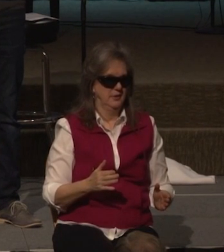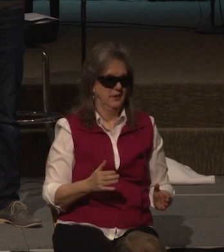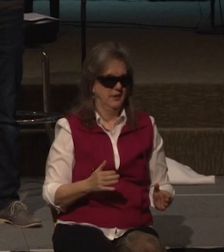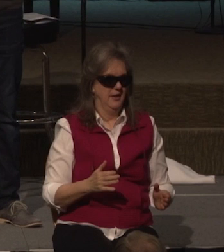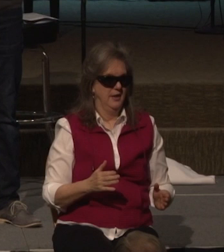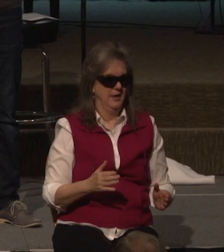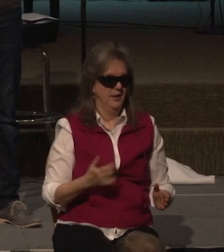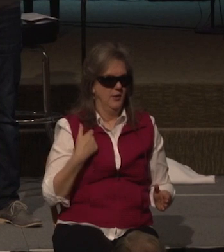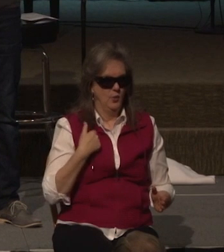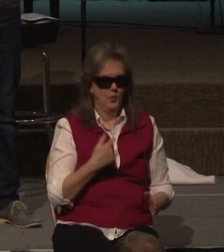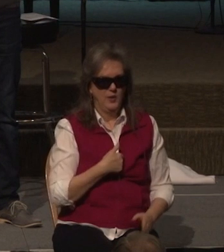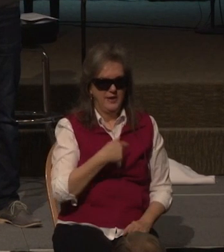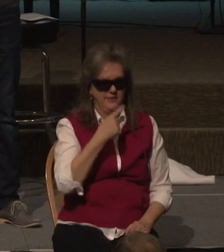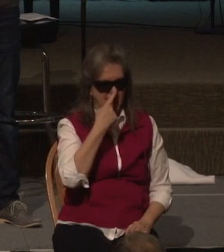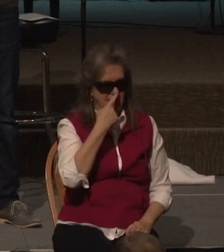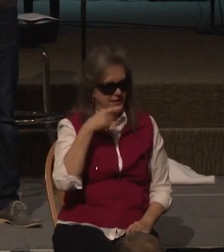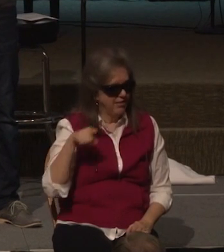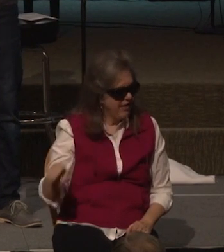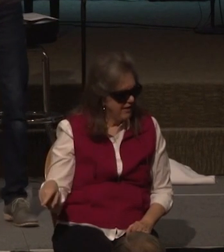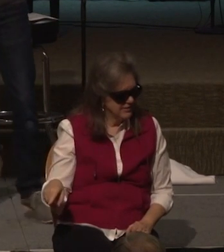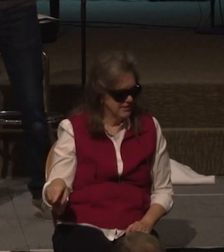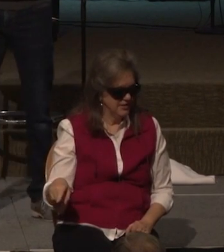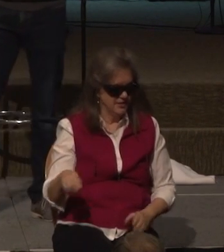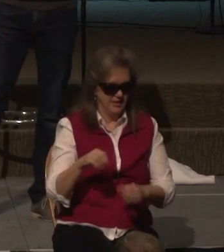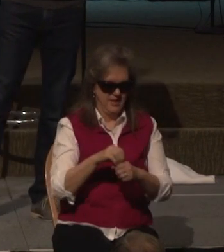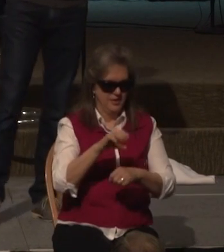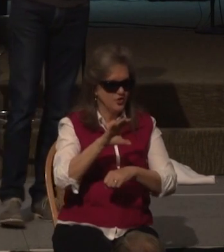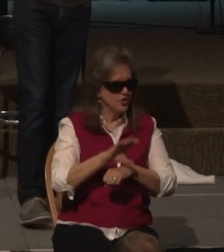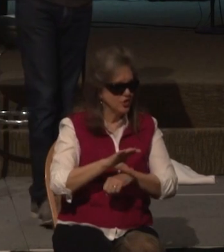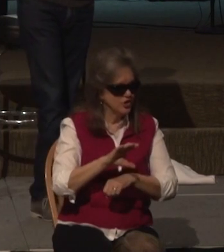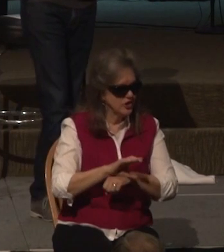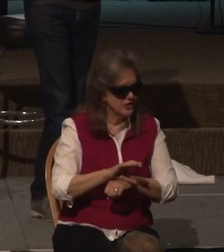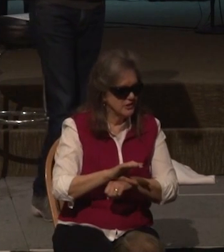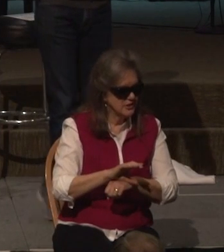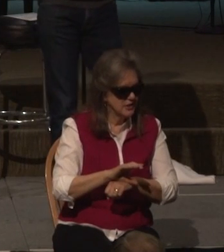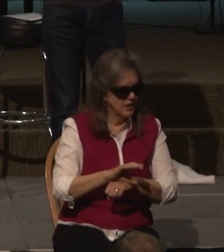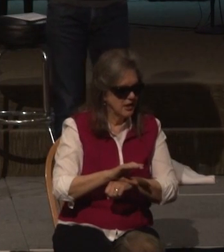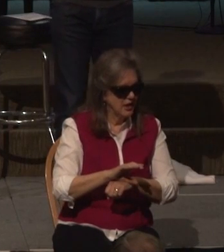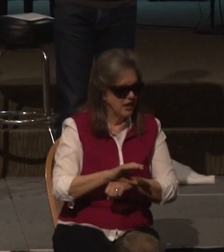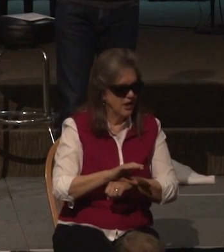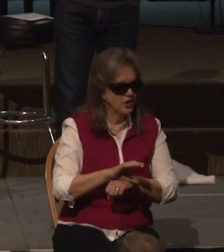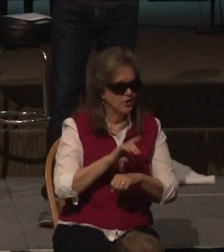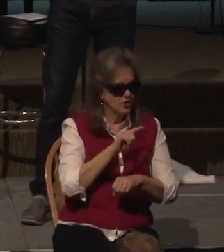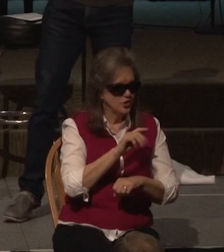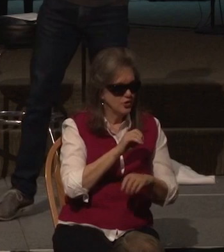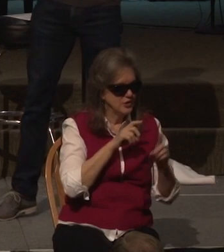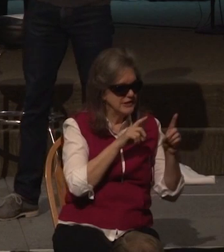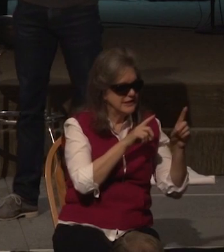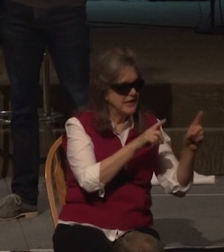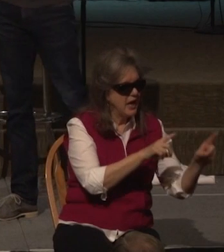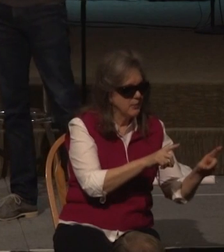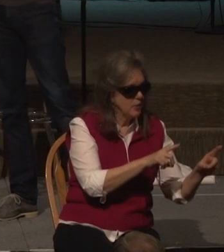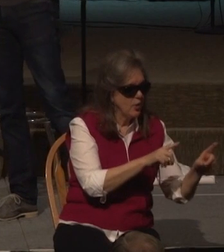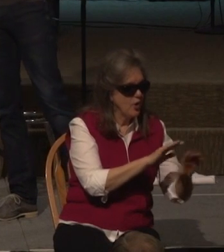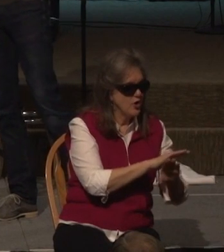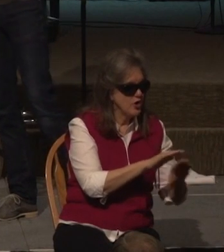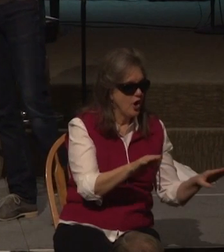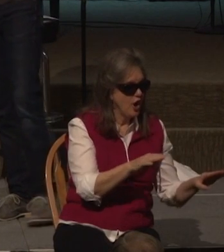That we've neglected in churches to disciple non-Christians.